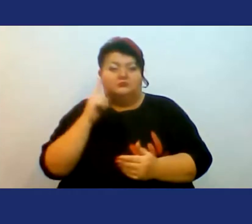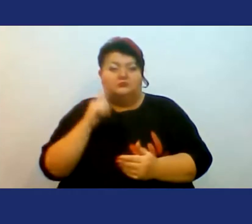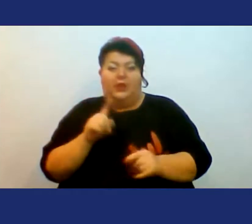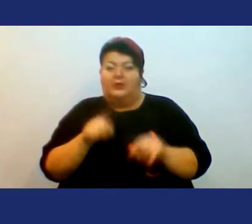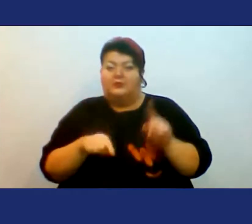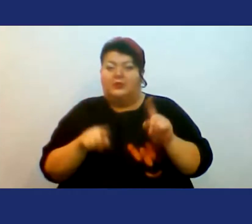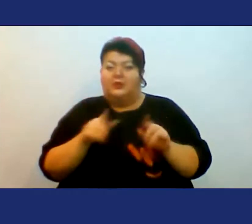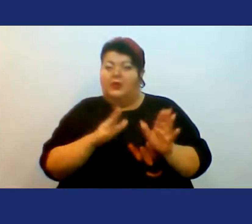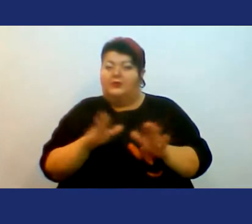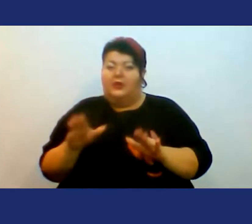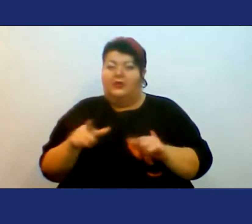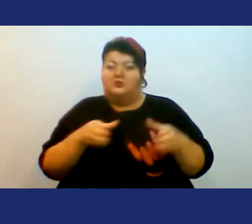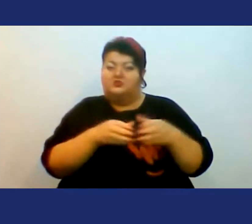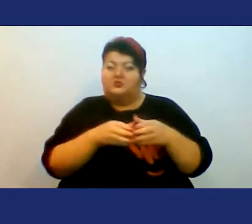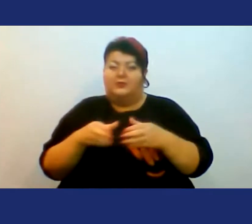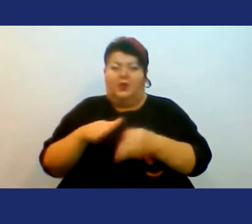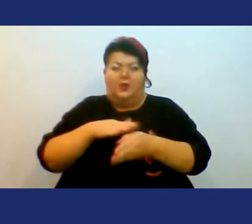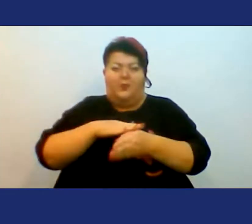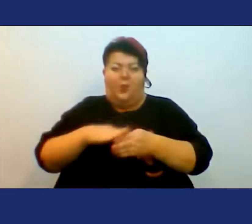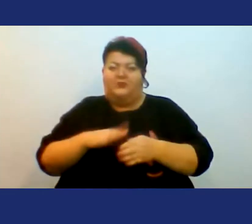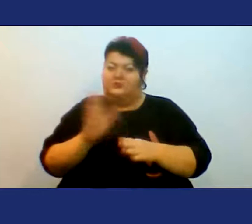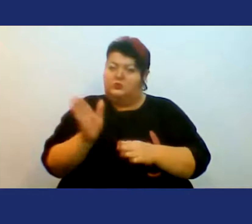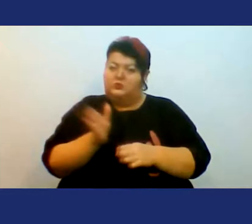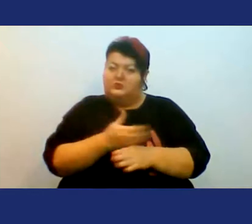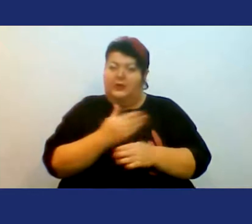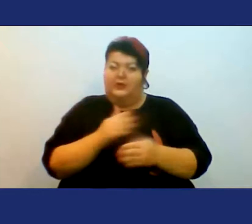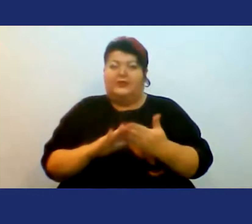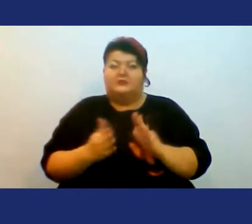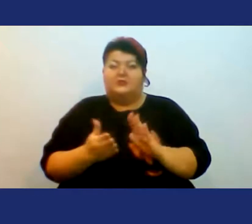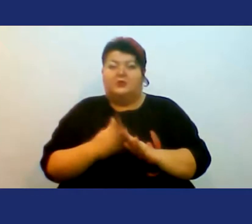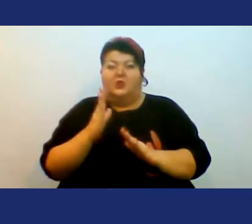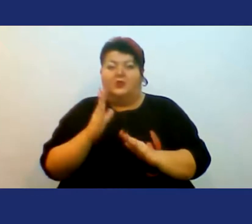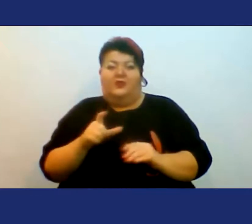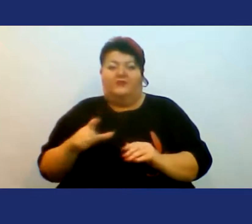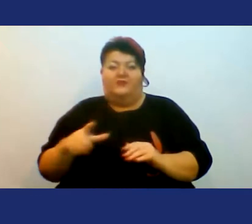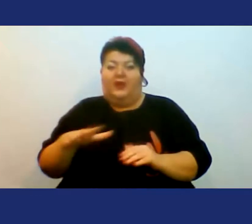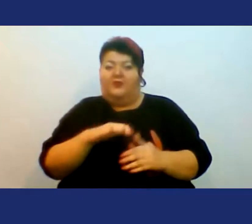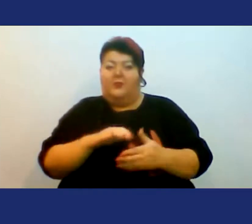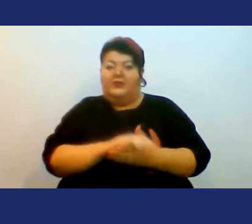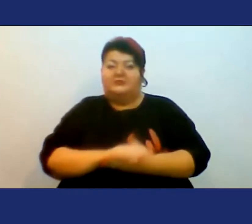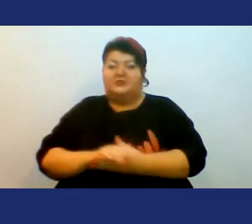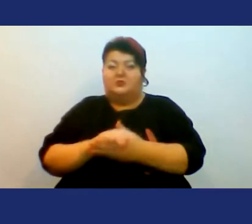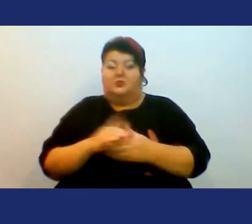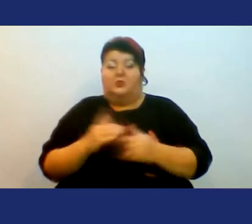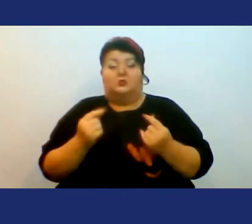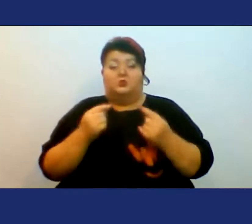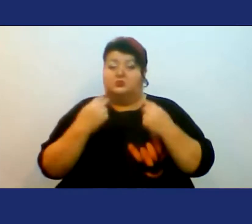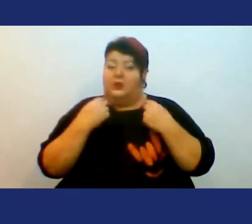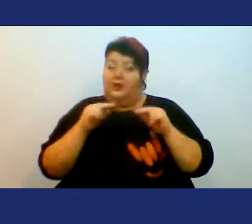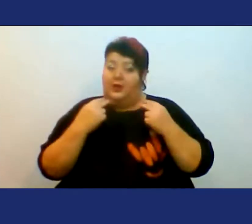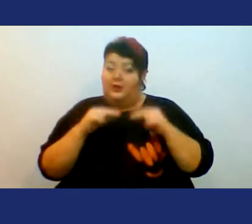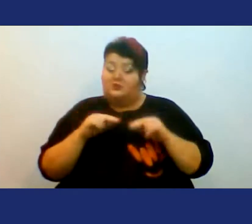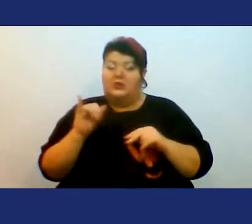accomplish success in our advocacy campaign to lift that prohibition. I know that